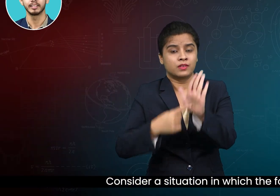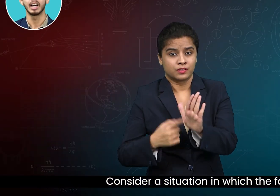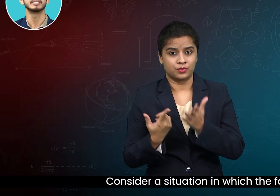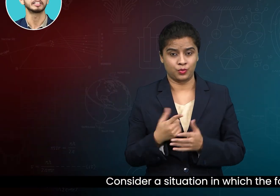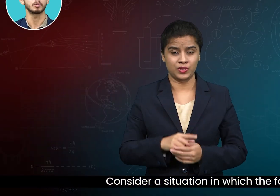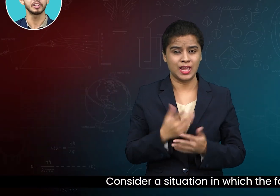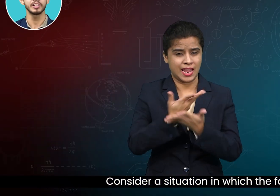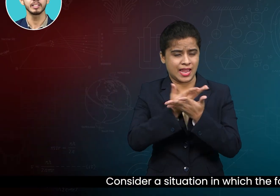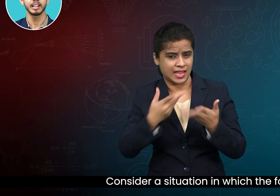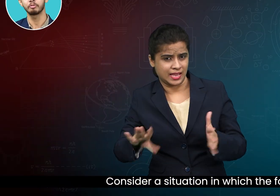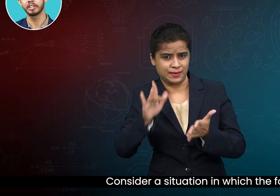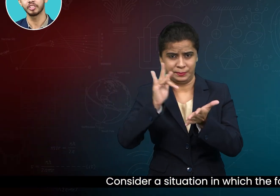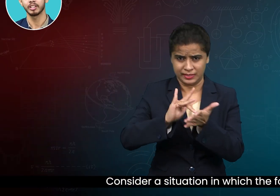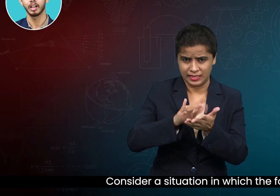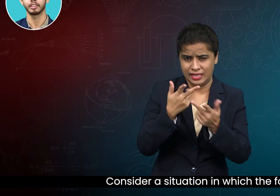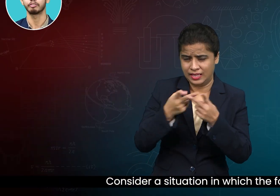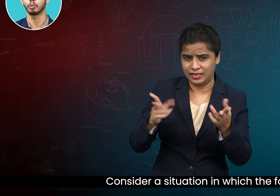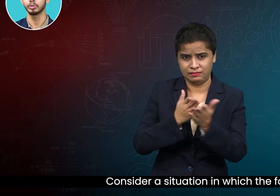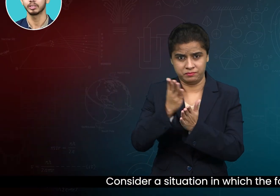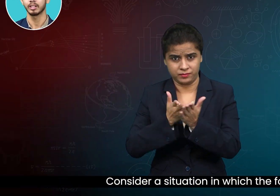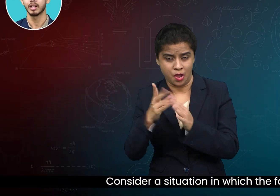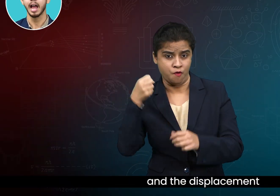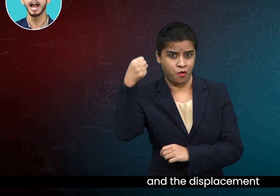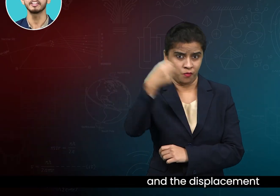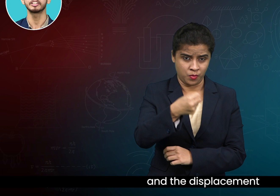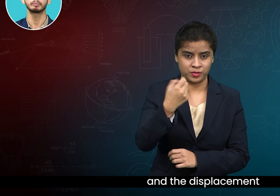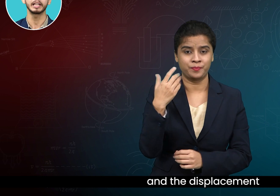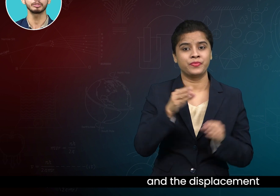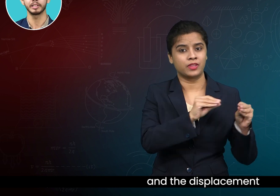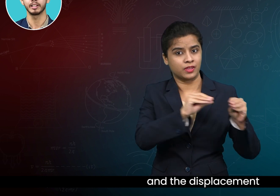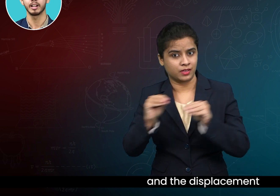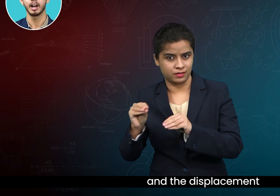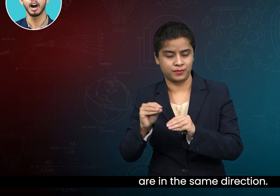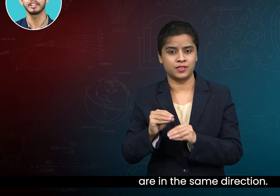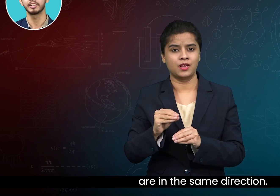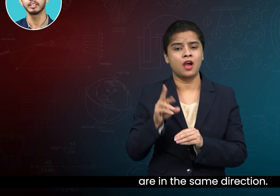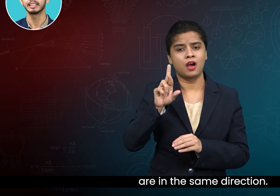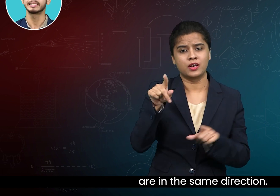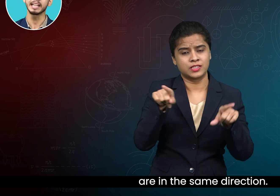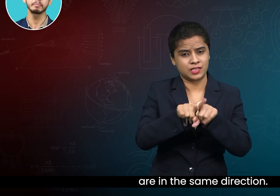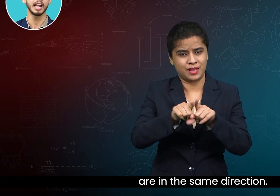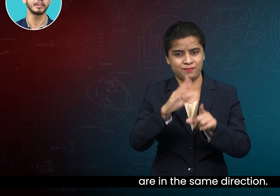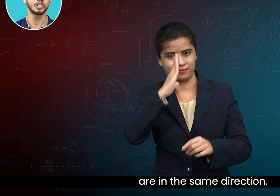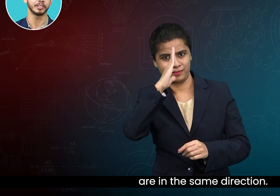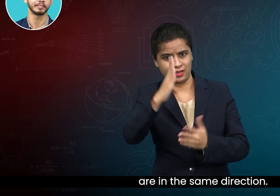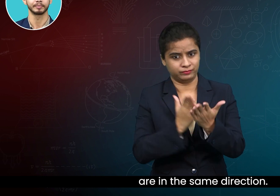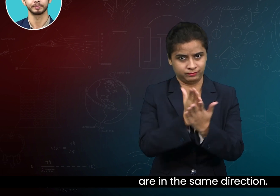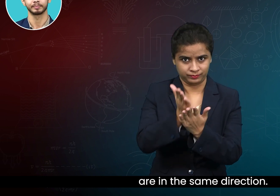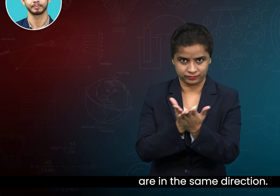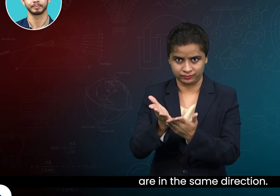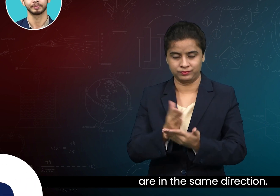Consider a situation in which the force and the displacement are in the same